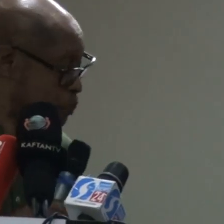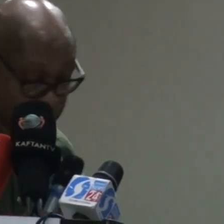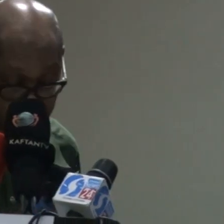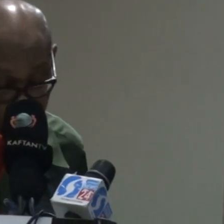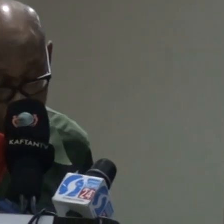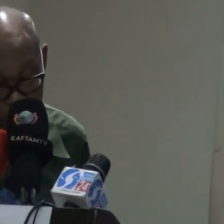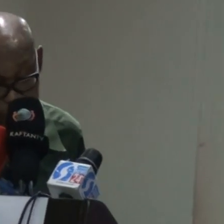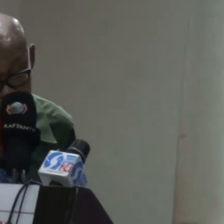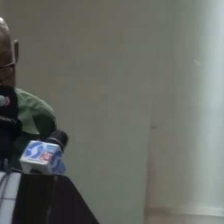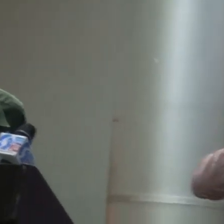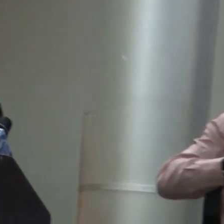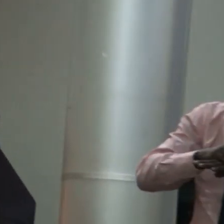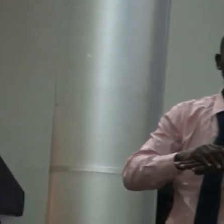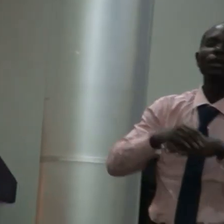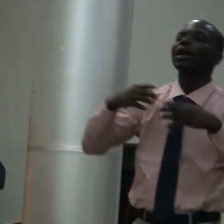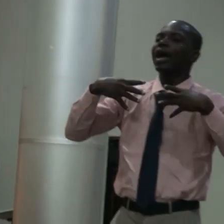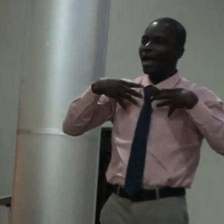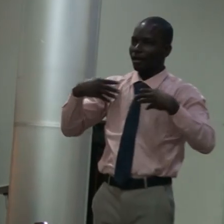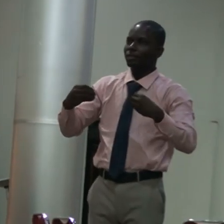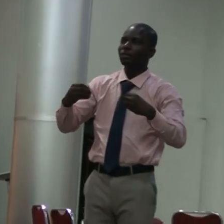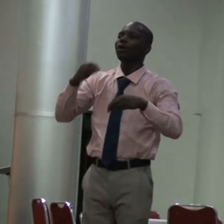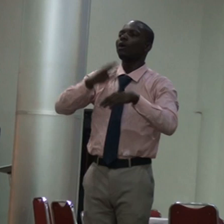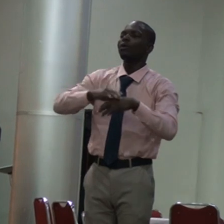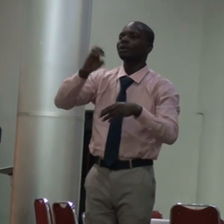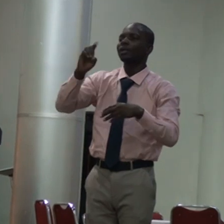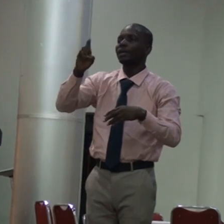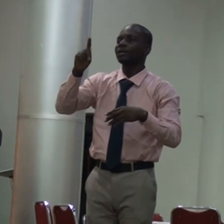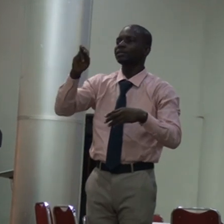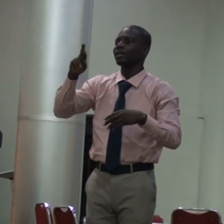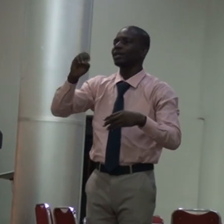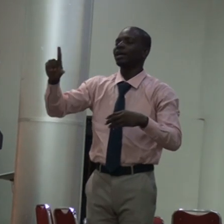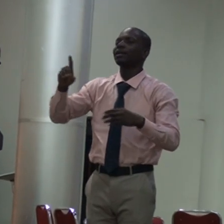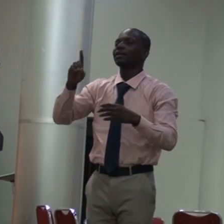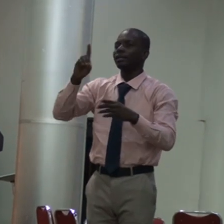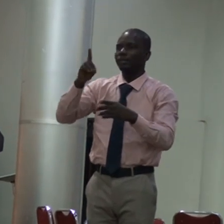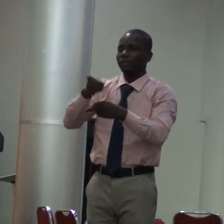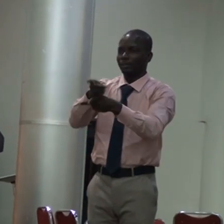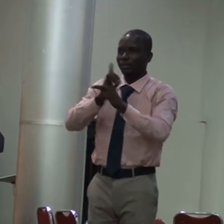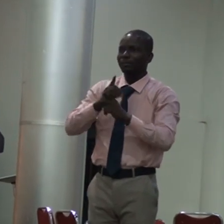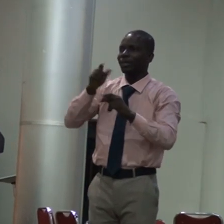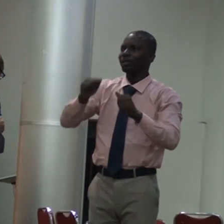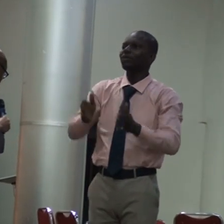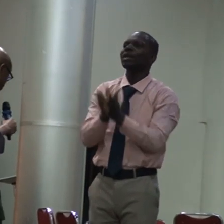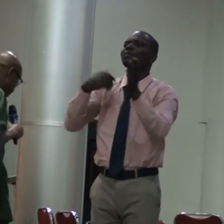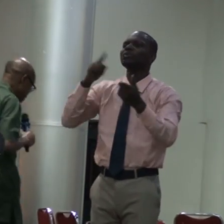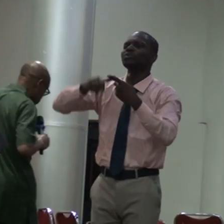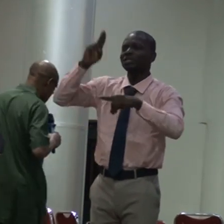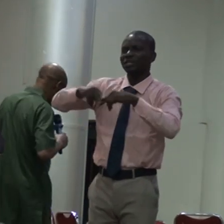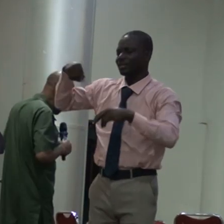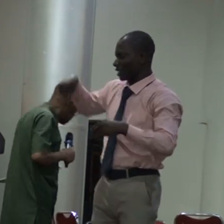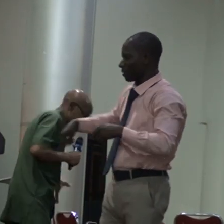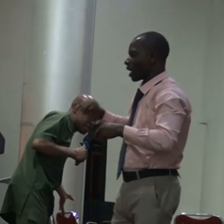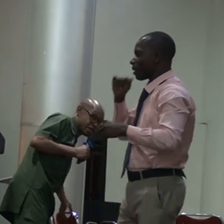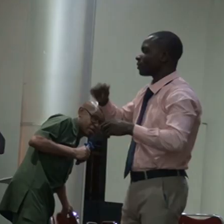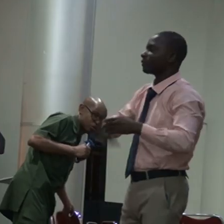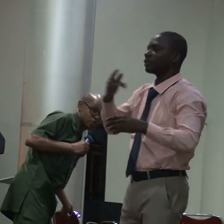going up on health, on external debts. Can you permit me to sit down? I'm not feeling too well,